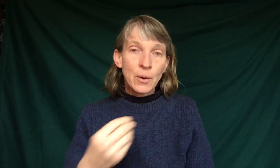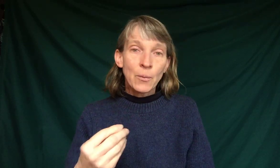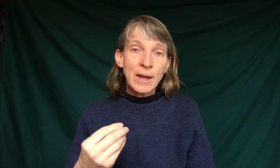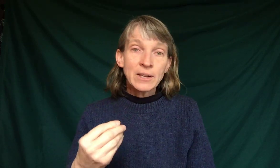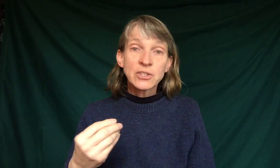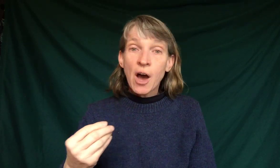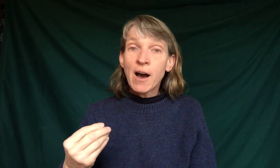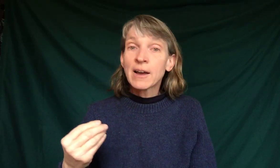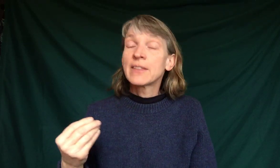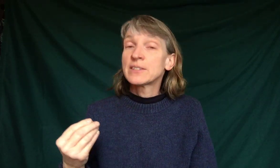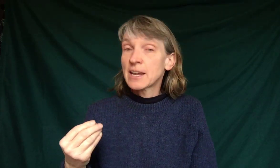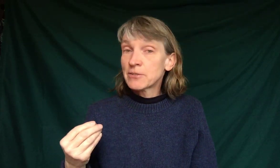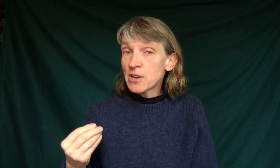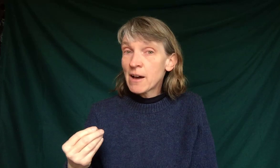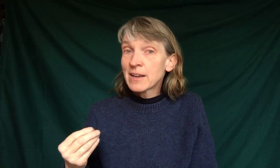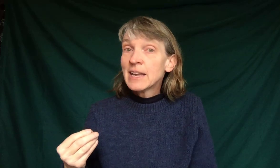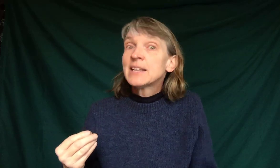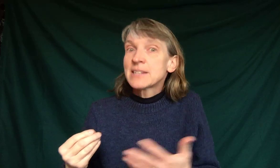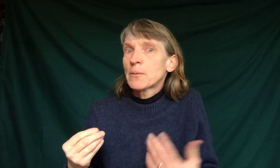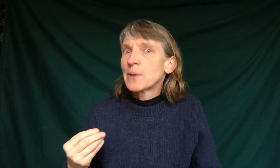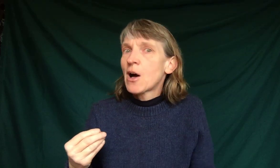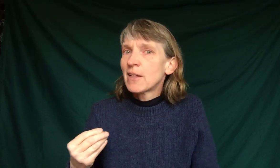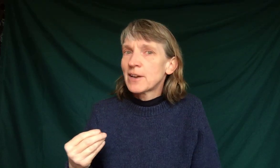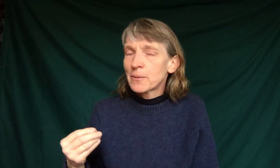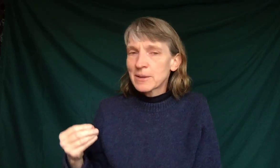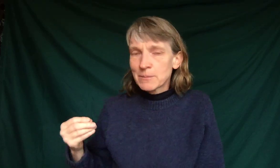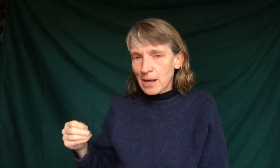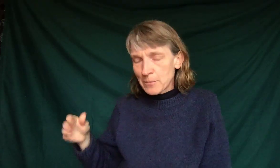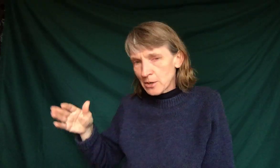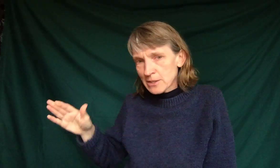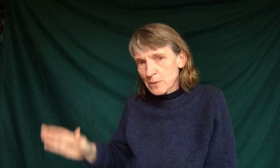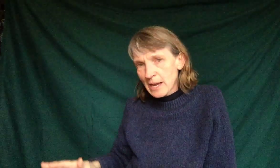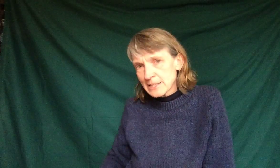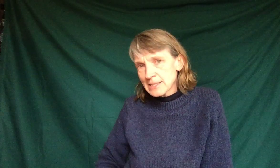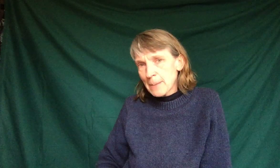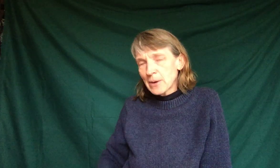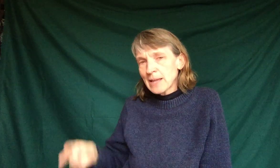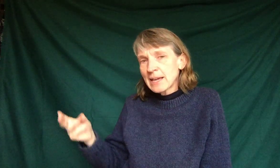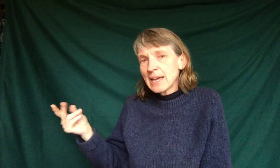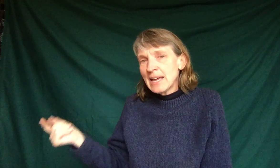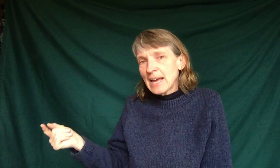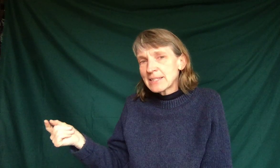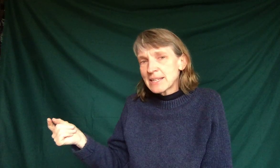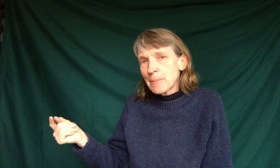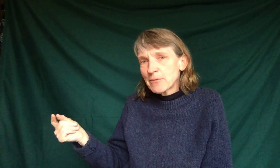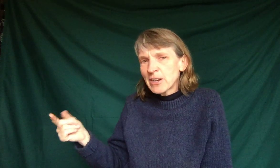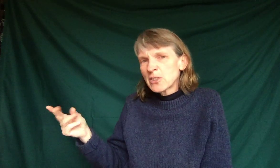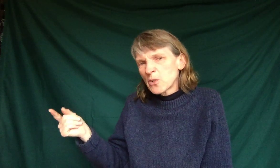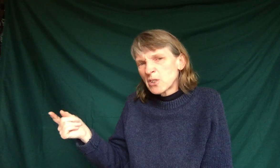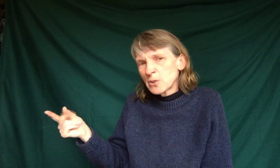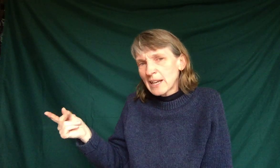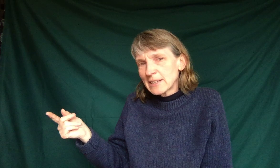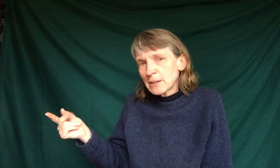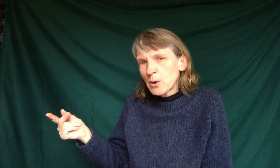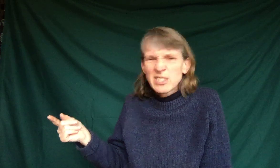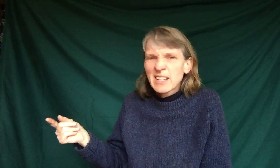White dog. And the sign for dog is like when we call a dog, we want them to come near us. We kind of slap our leg and snap our fingers, or do like a little motion like that. You